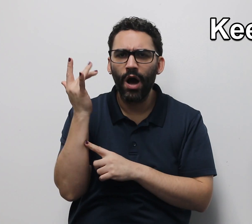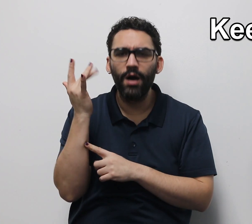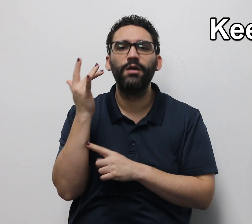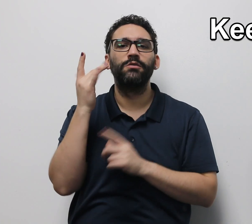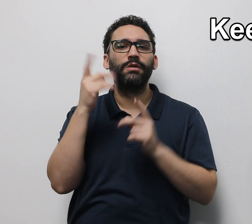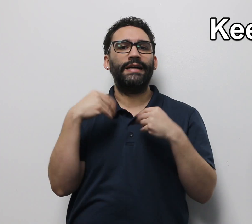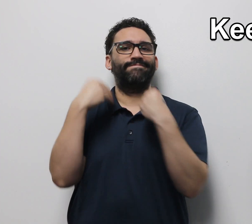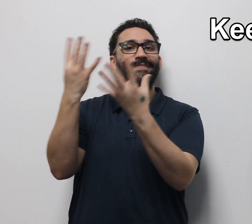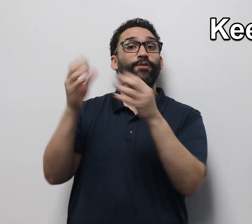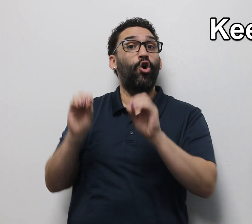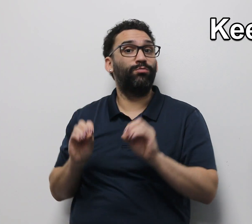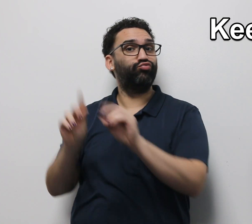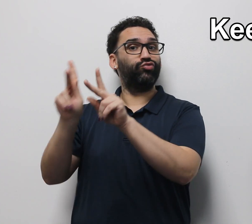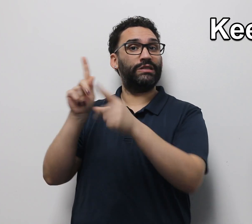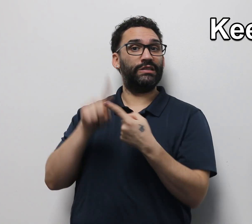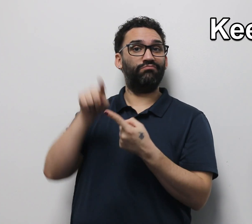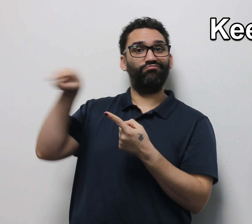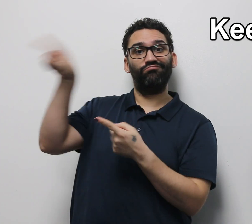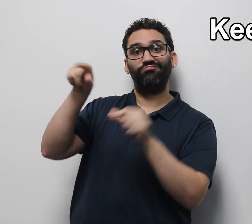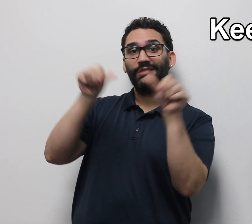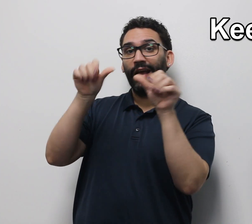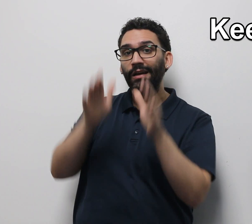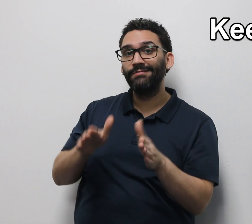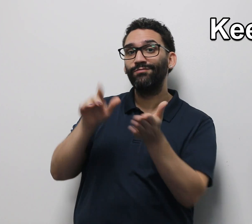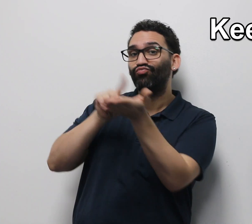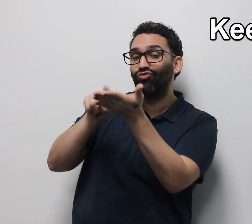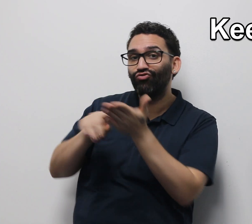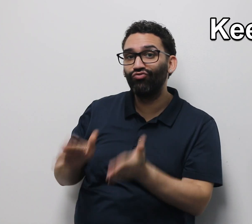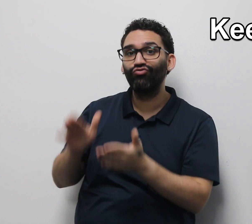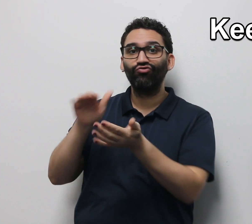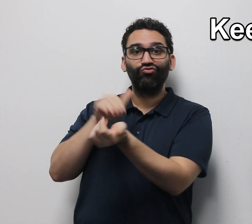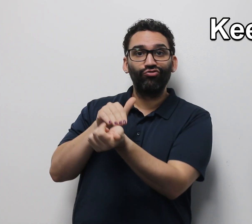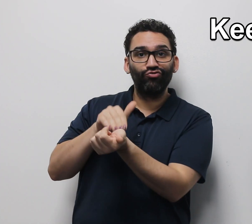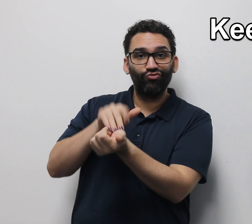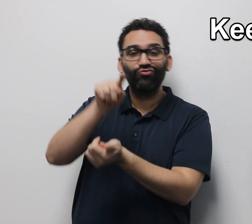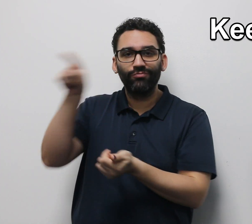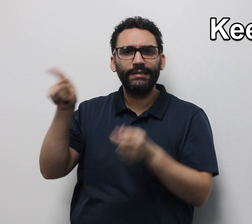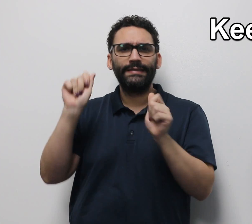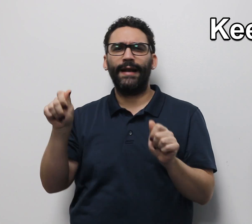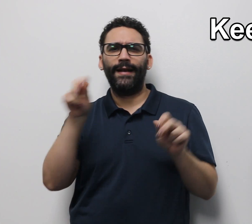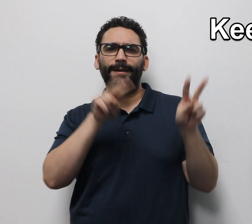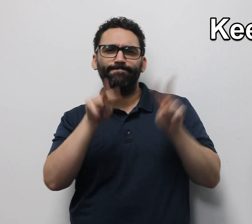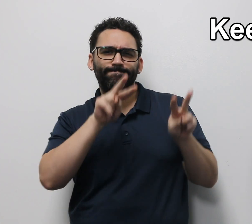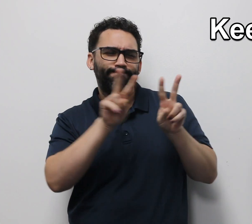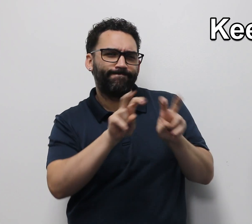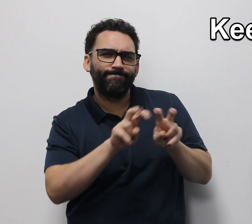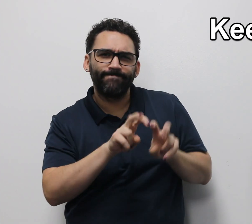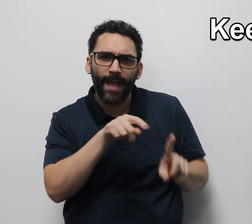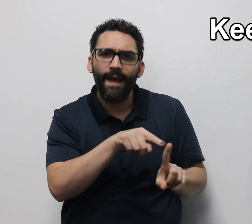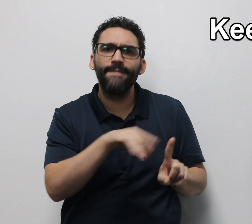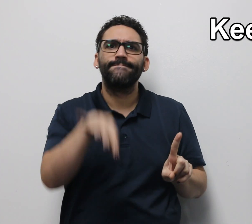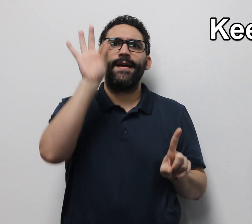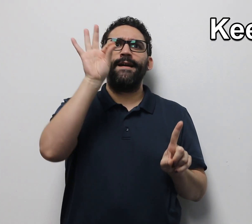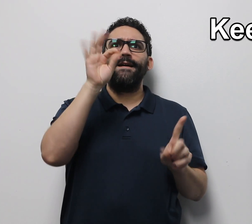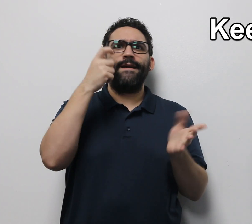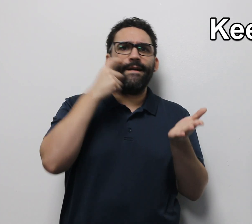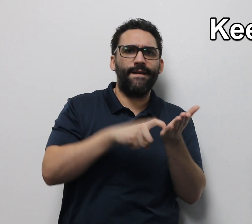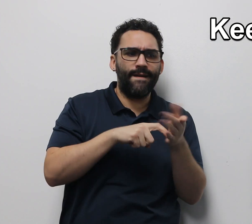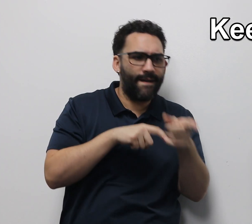and researchers because it provides them the opportunity to further investigate and research about